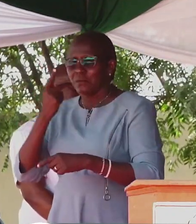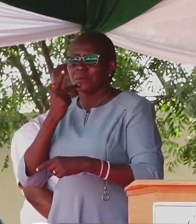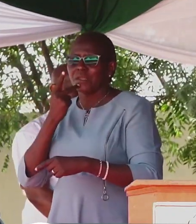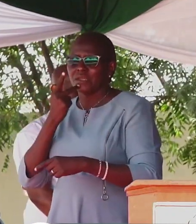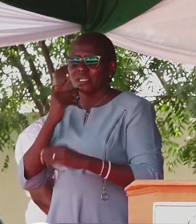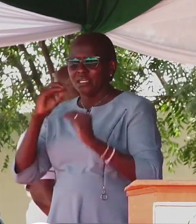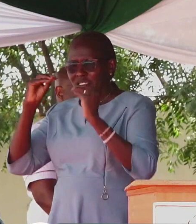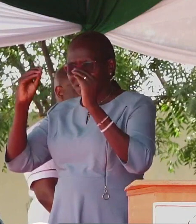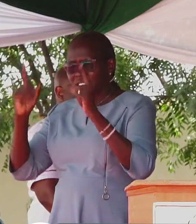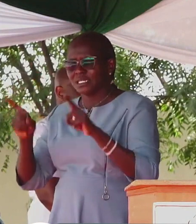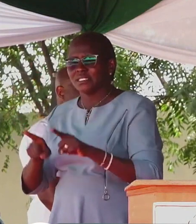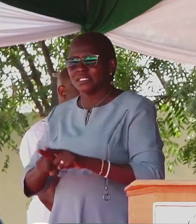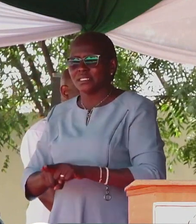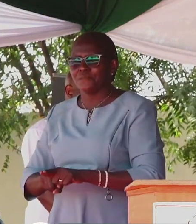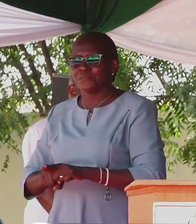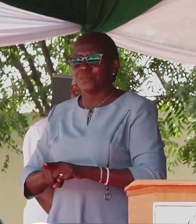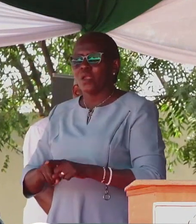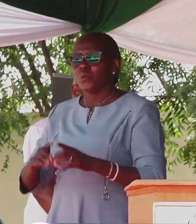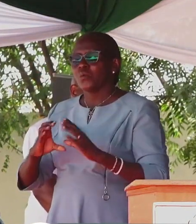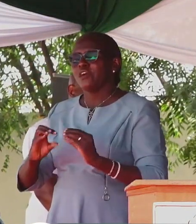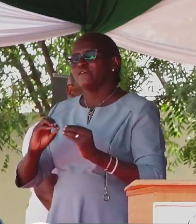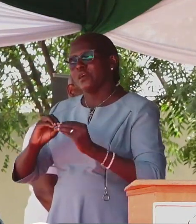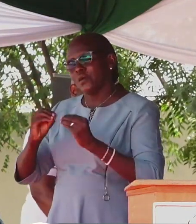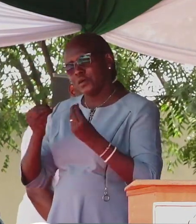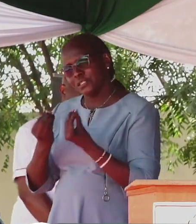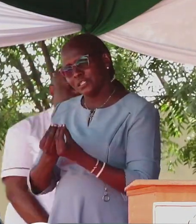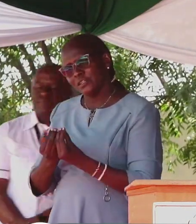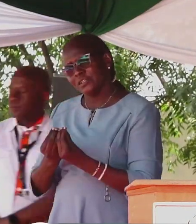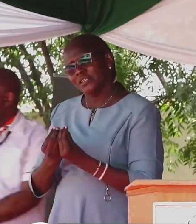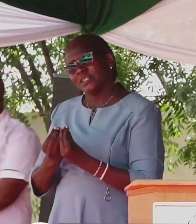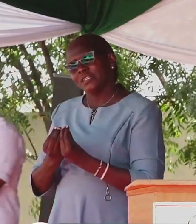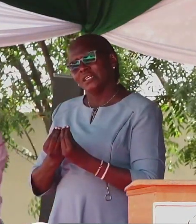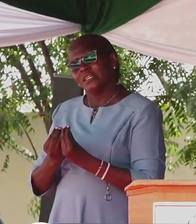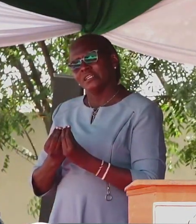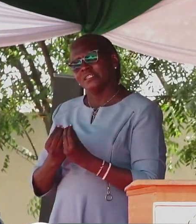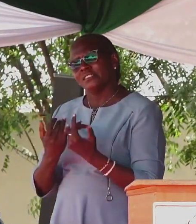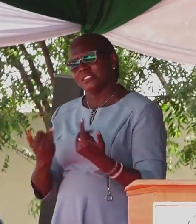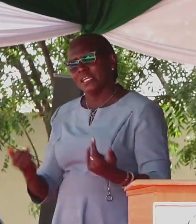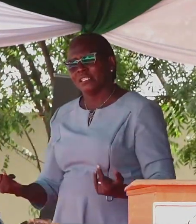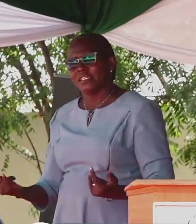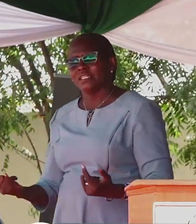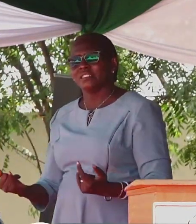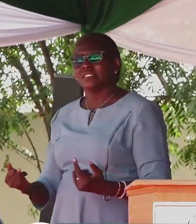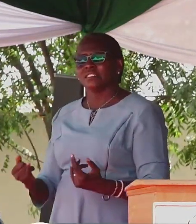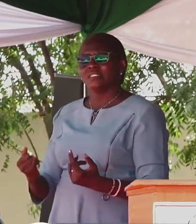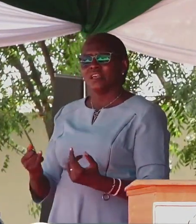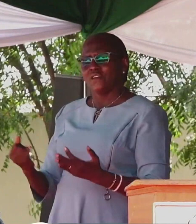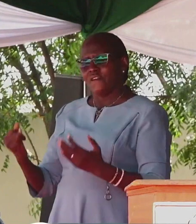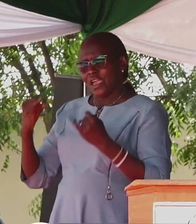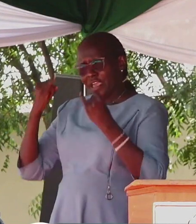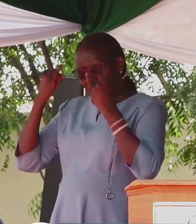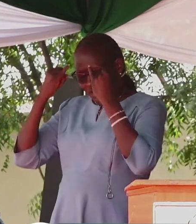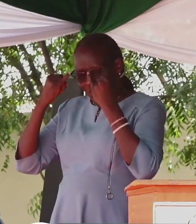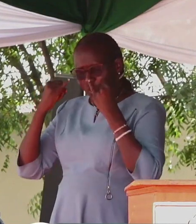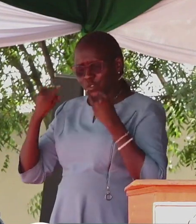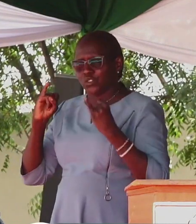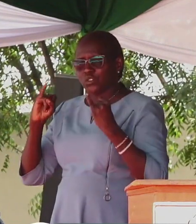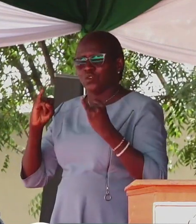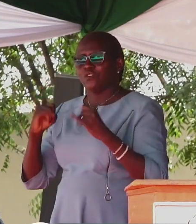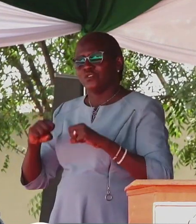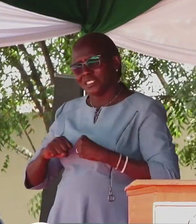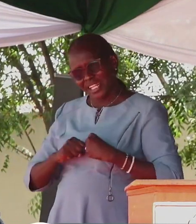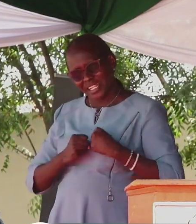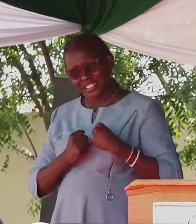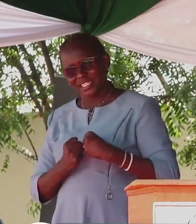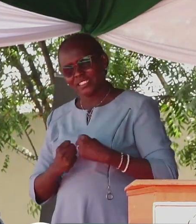level. We also have an NGO that we are working with on child-based right approaches. Issues of challenges